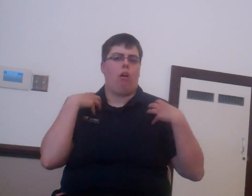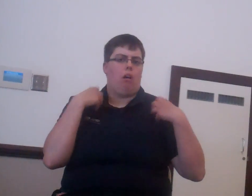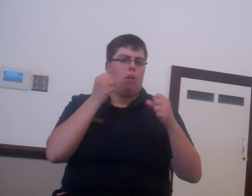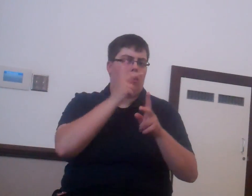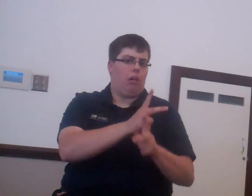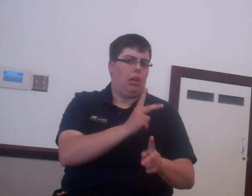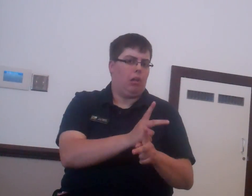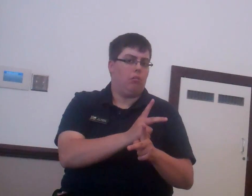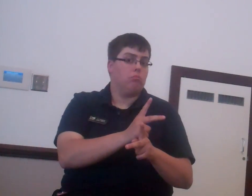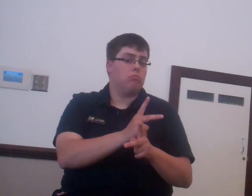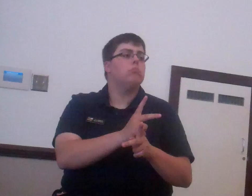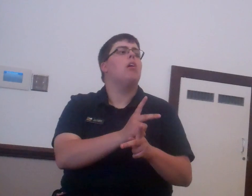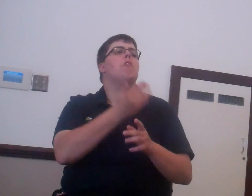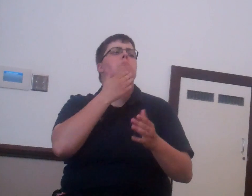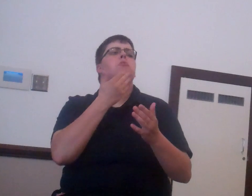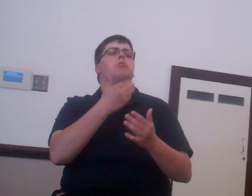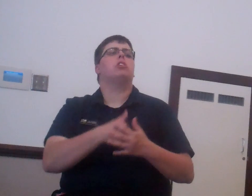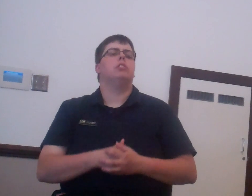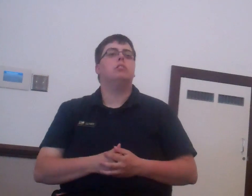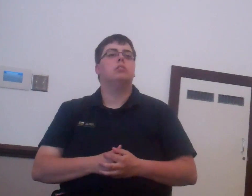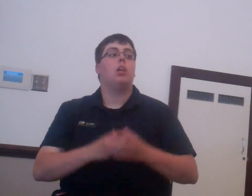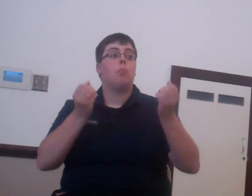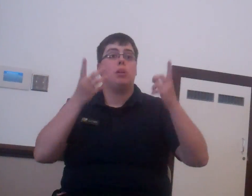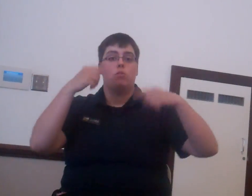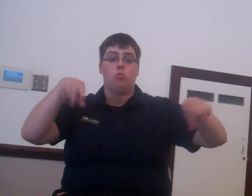good. So, how many of you work with kids?